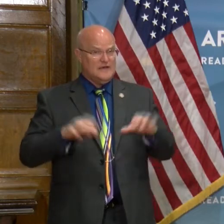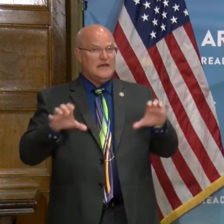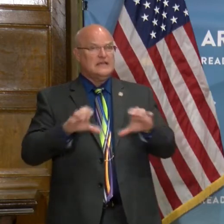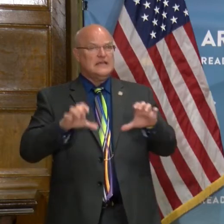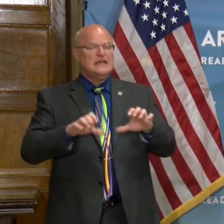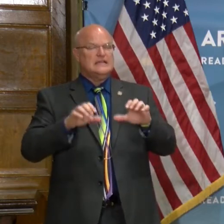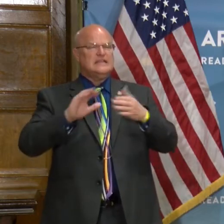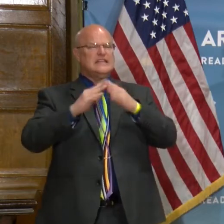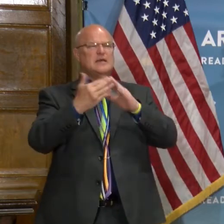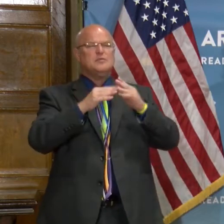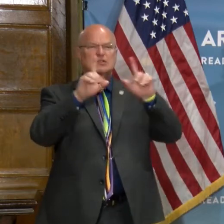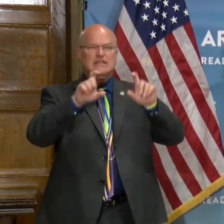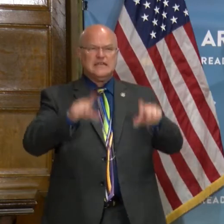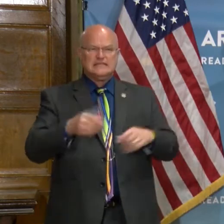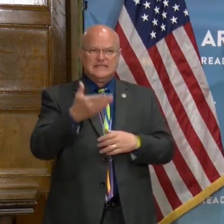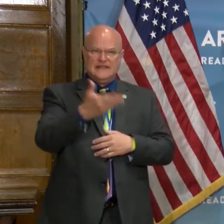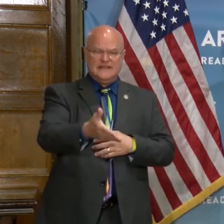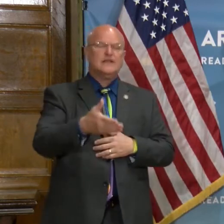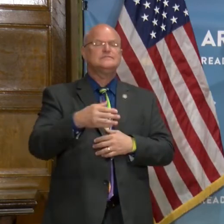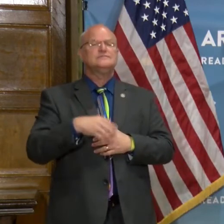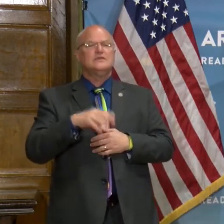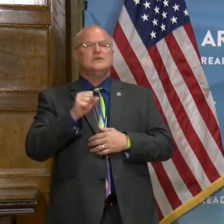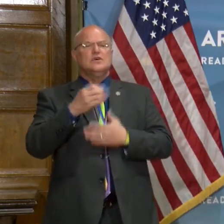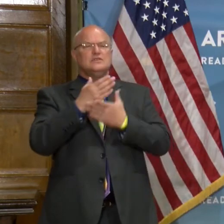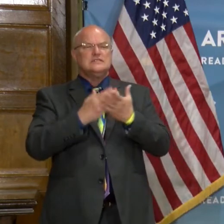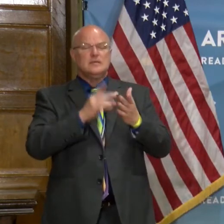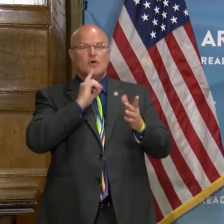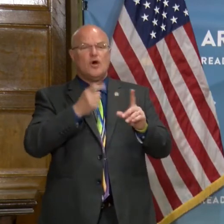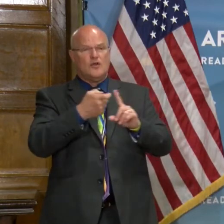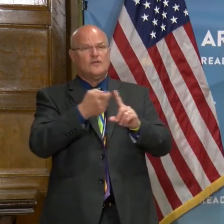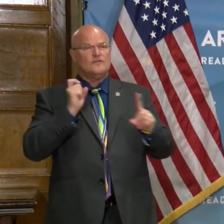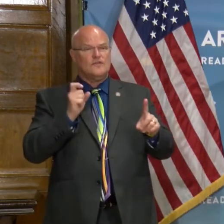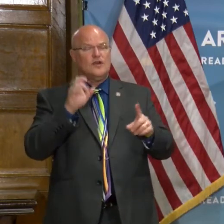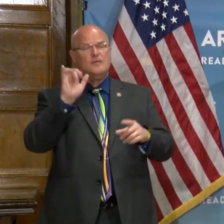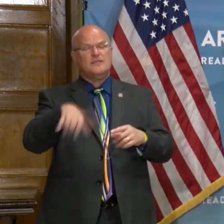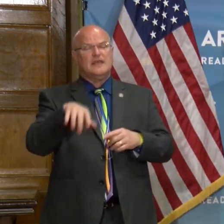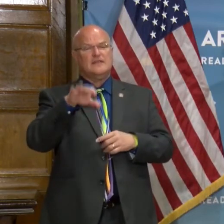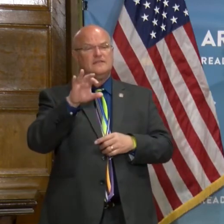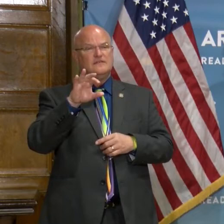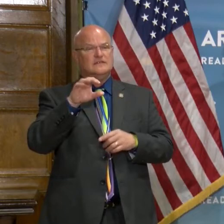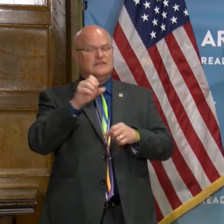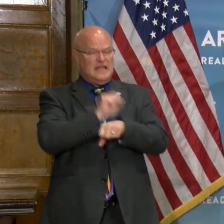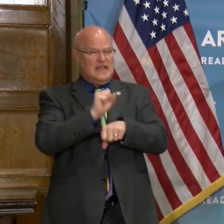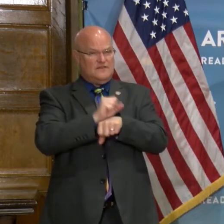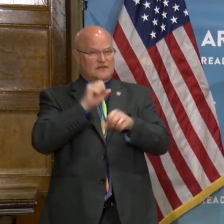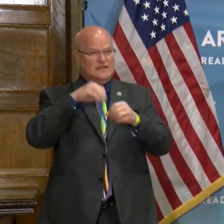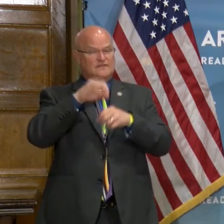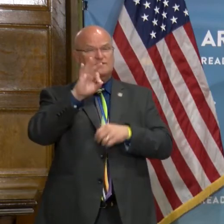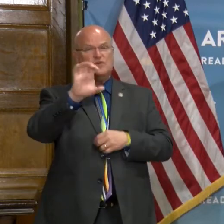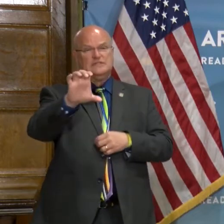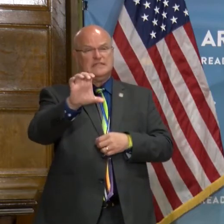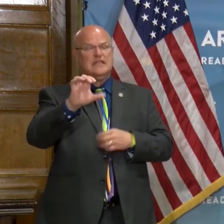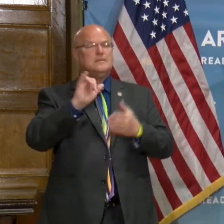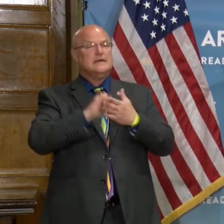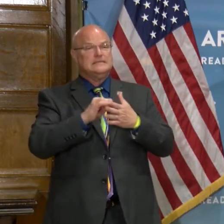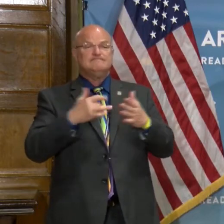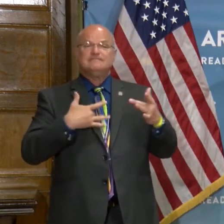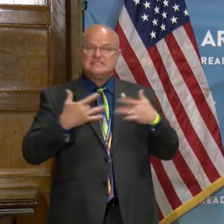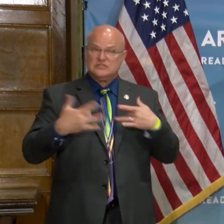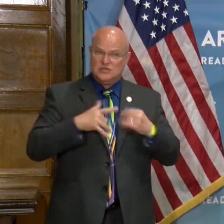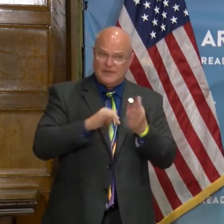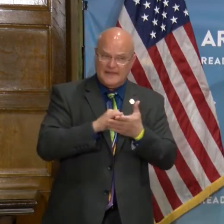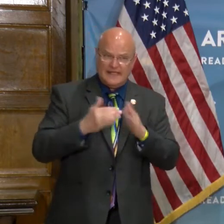community testing there. So some of those are coming from that effort. But this is a community that I'm concerned